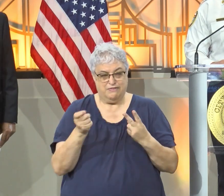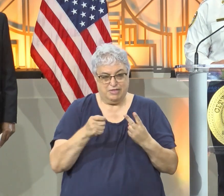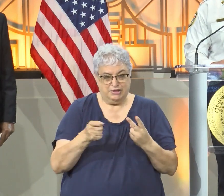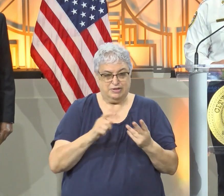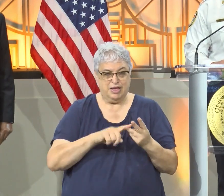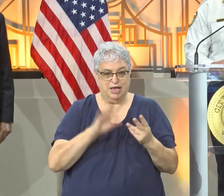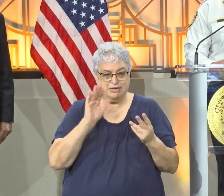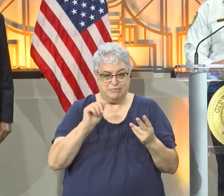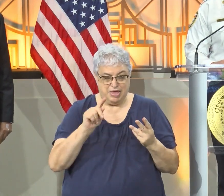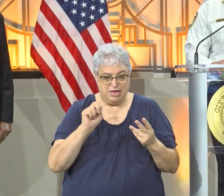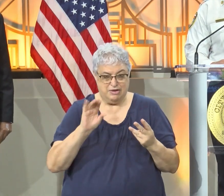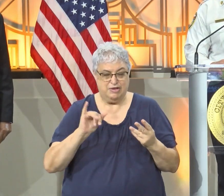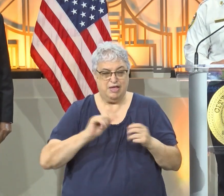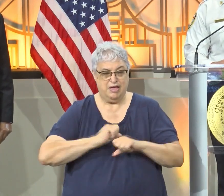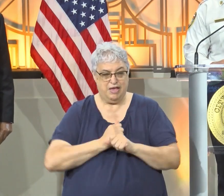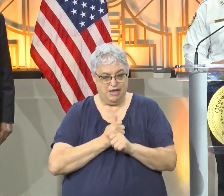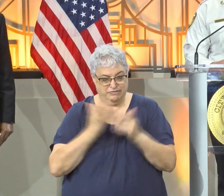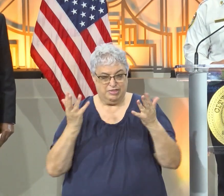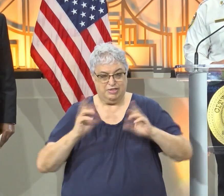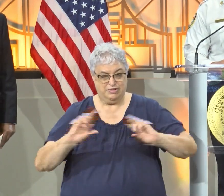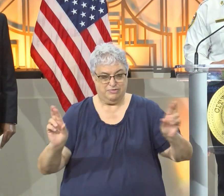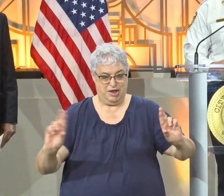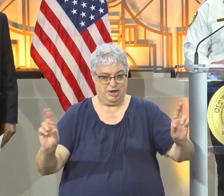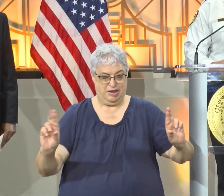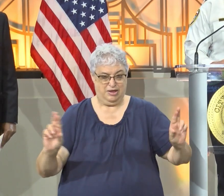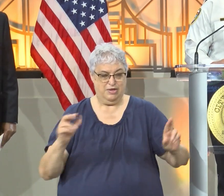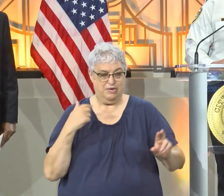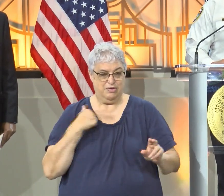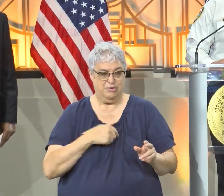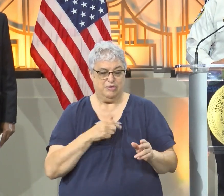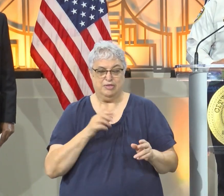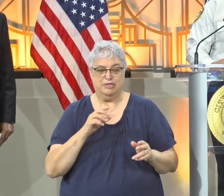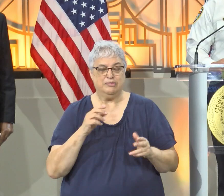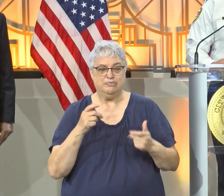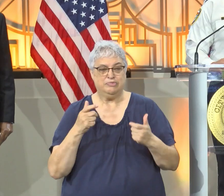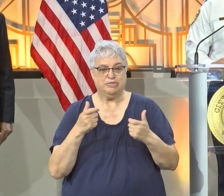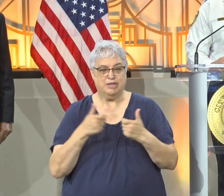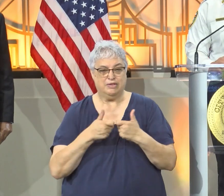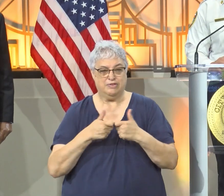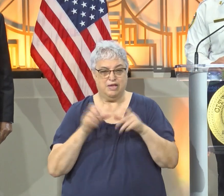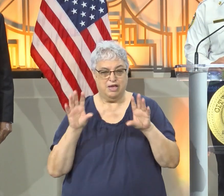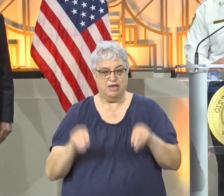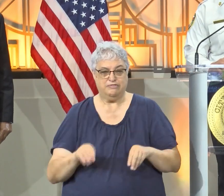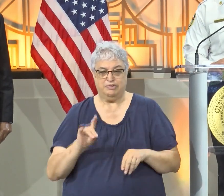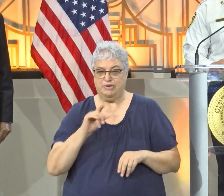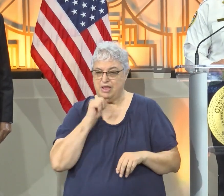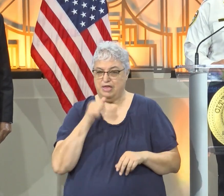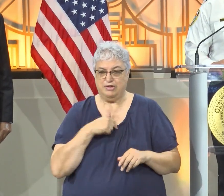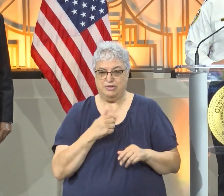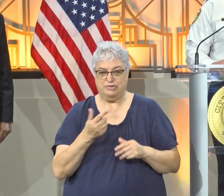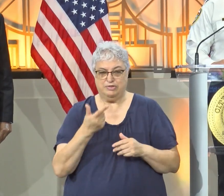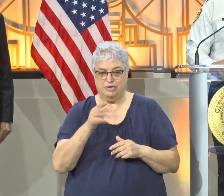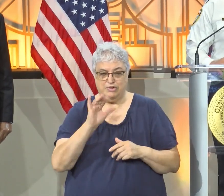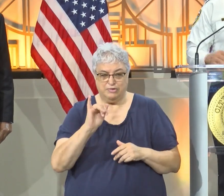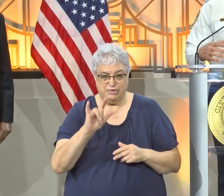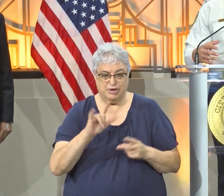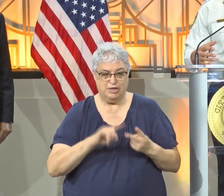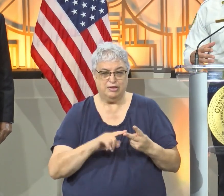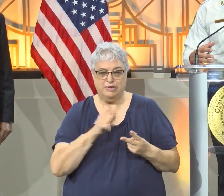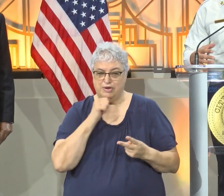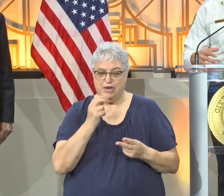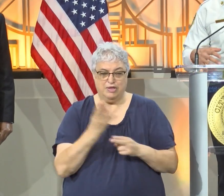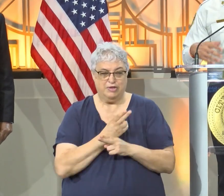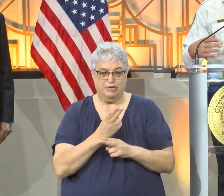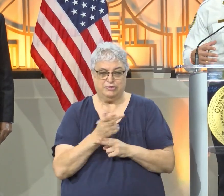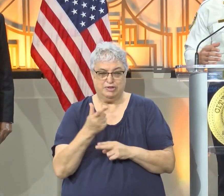batteries, everything in place in case we have a situation where we lose powers. Do not use grills. Do not use your generators